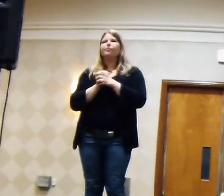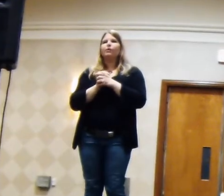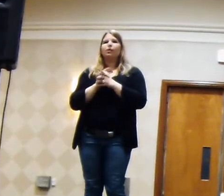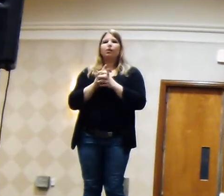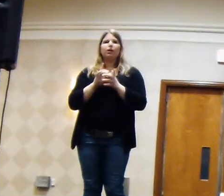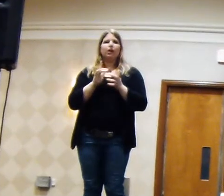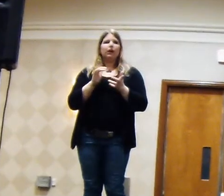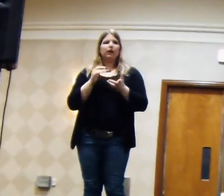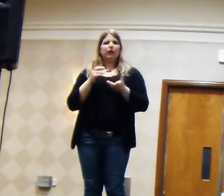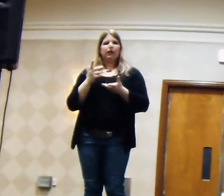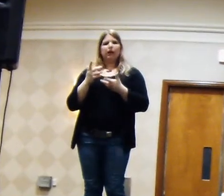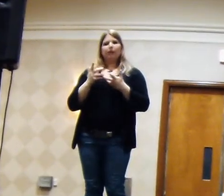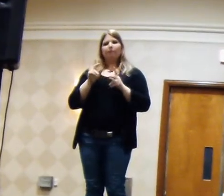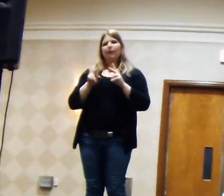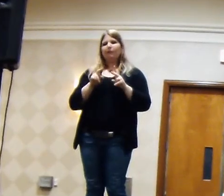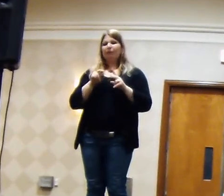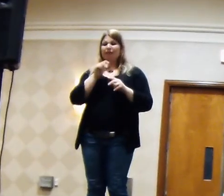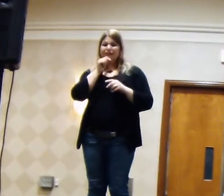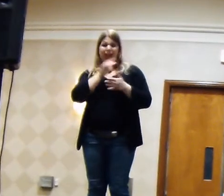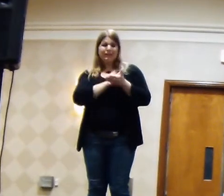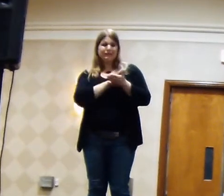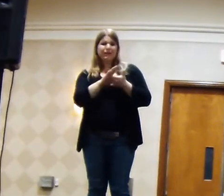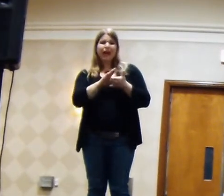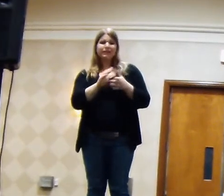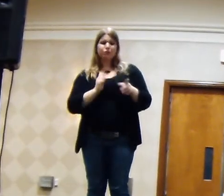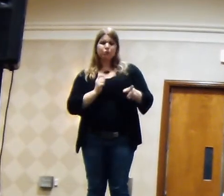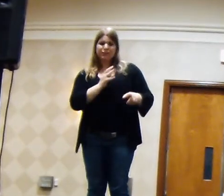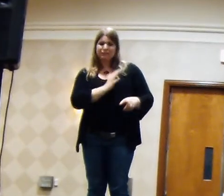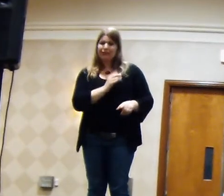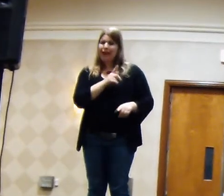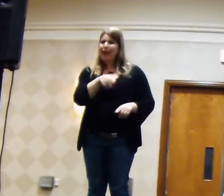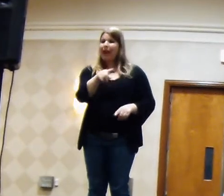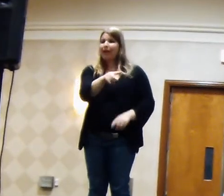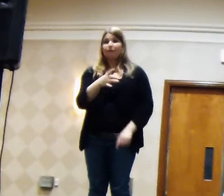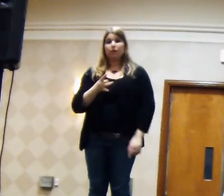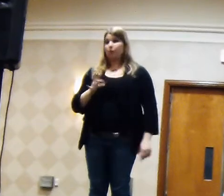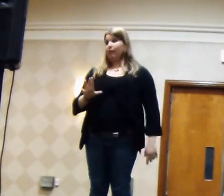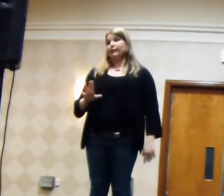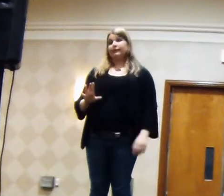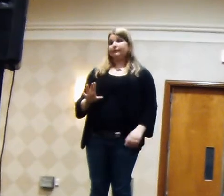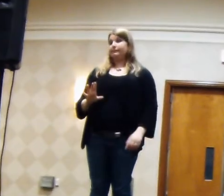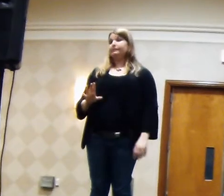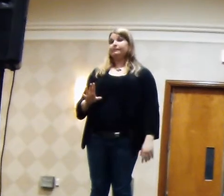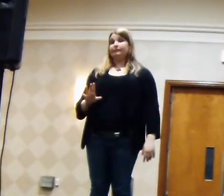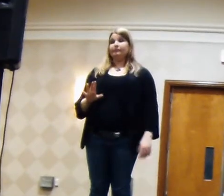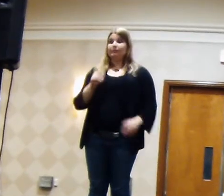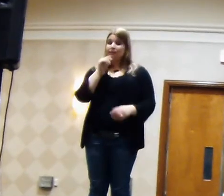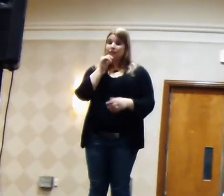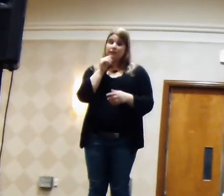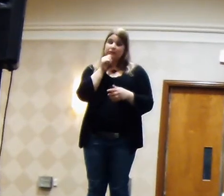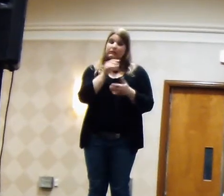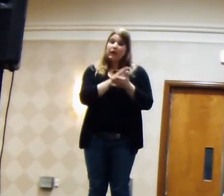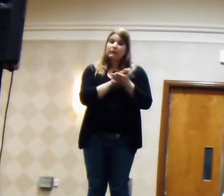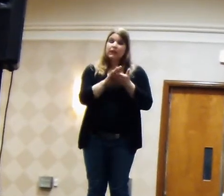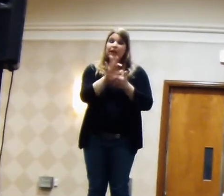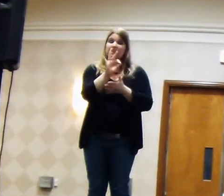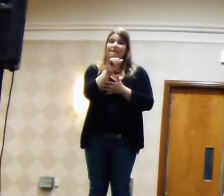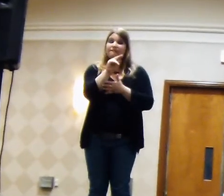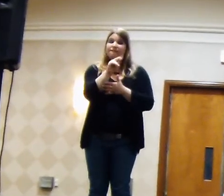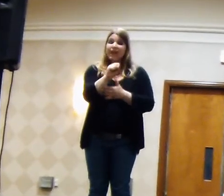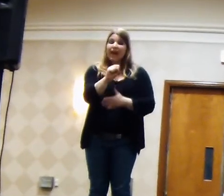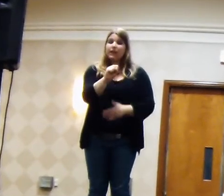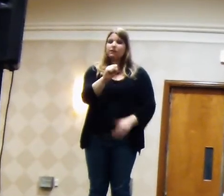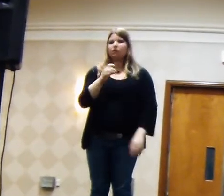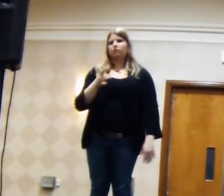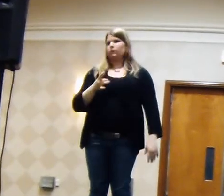not kind to the crew or the people around them or their fans. I don't dig that. But Walter